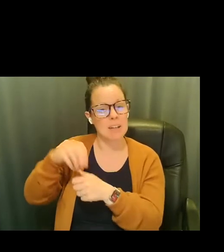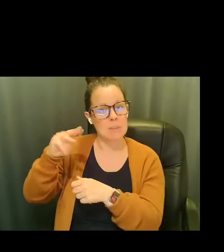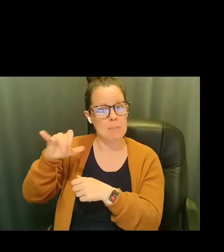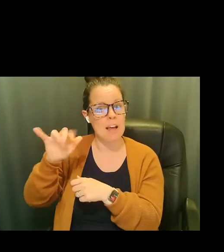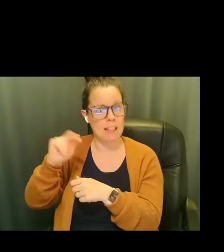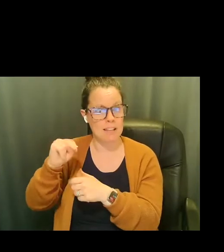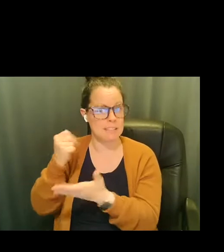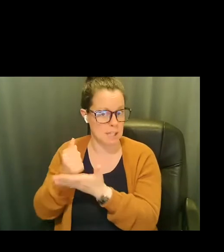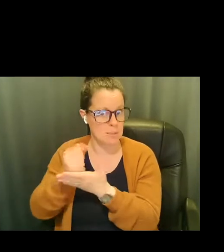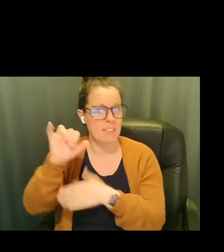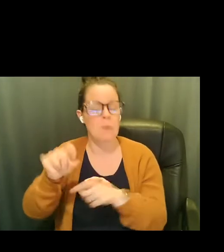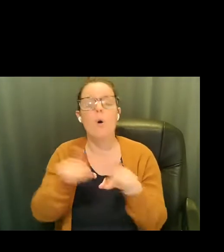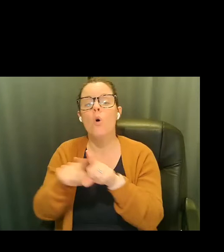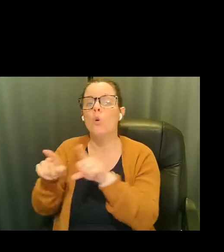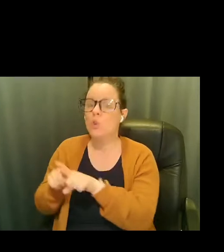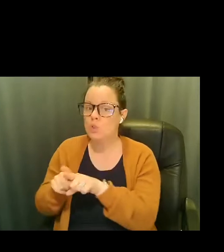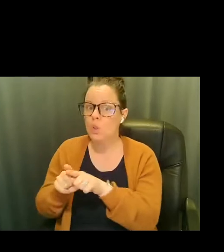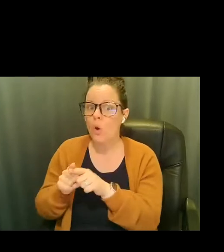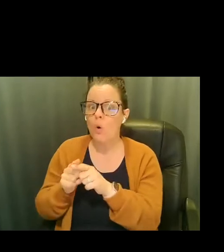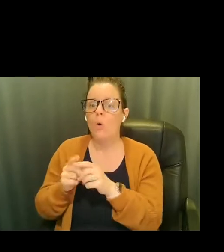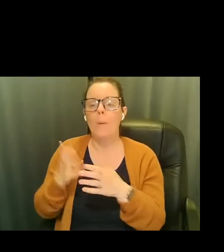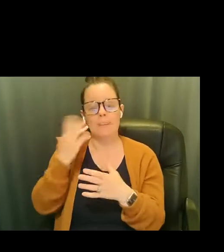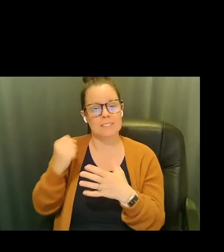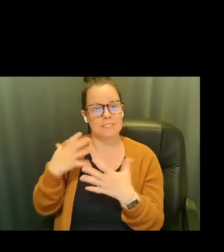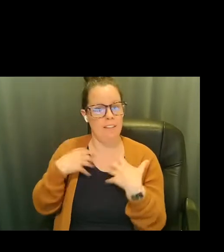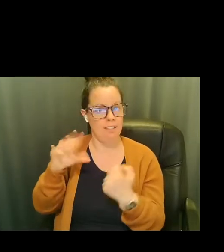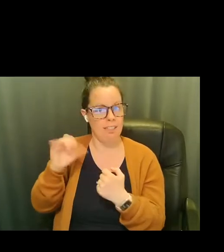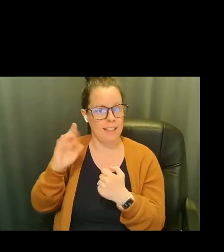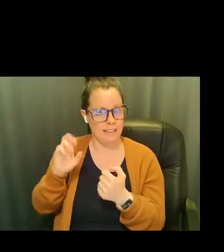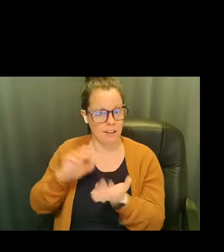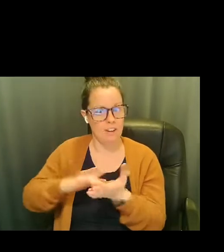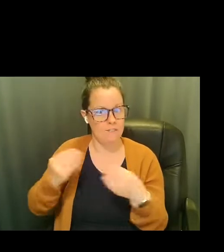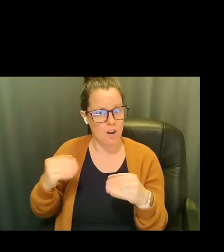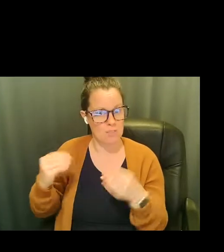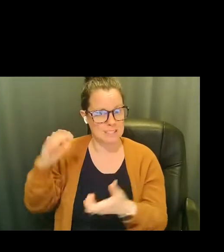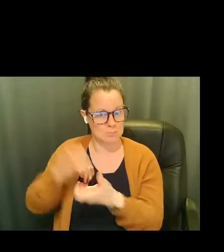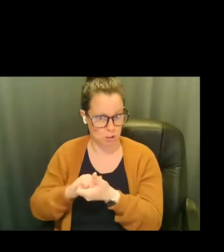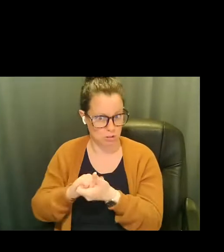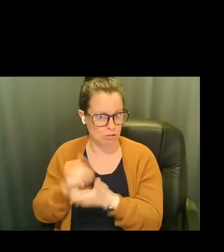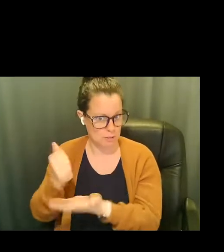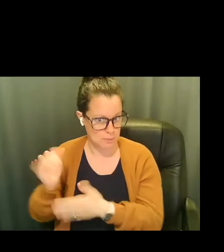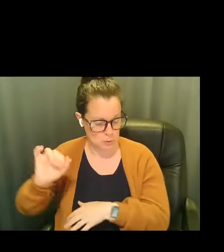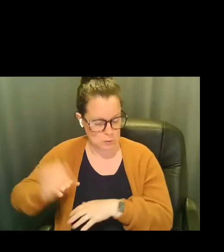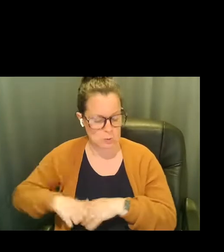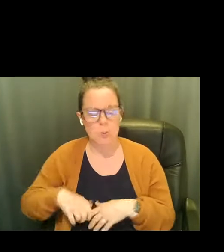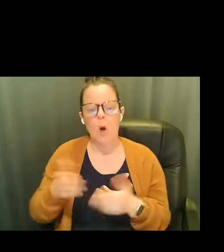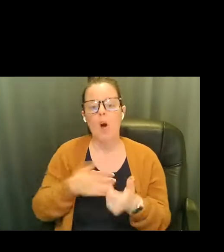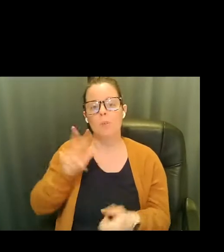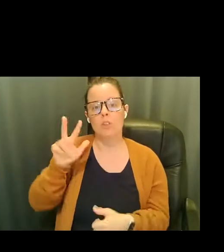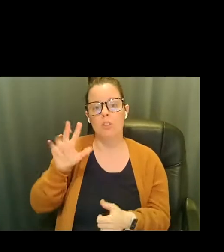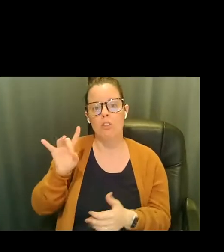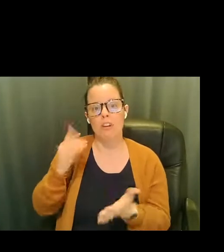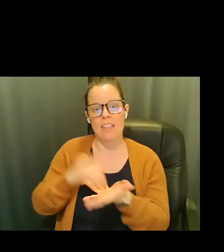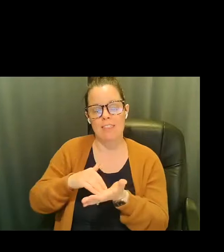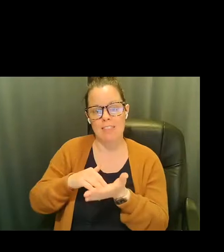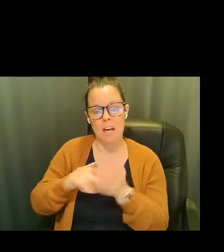attribute this growing vaccine supply to our healthcare and pharmacy partners as well. Almost 38,000 people have received at